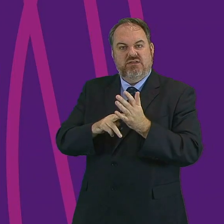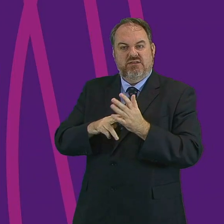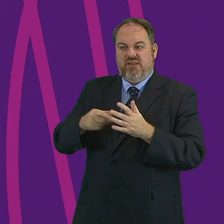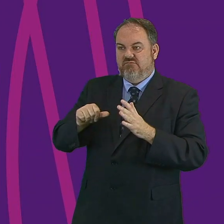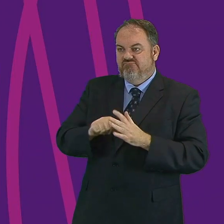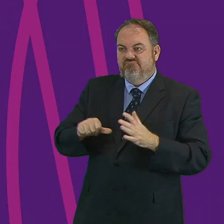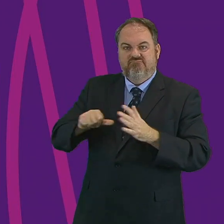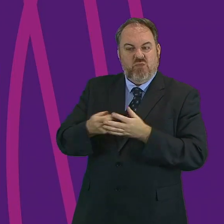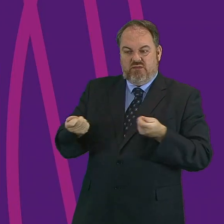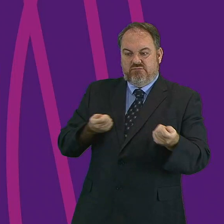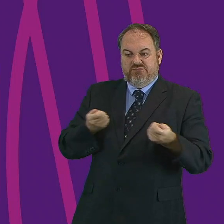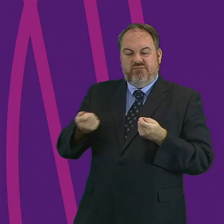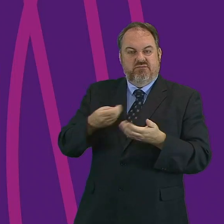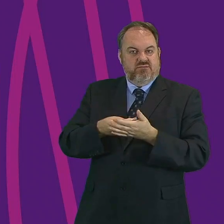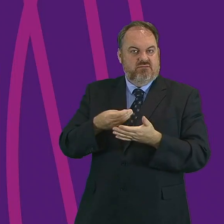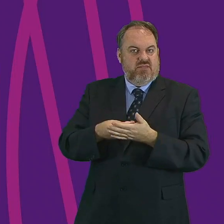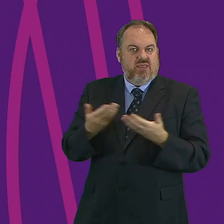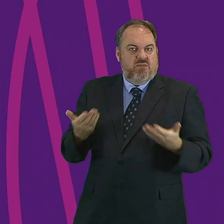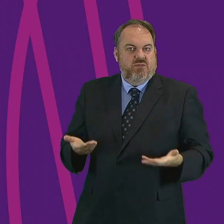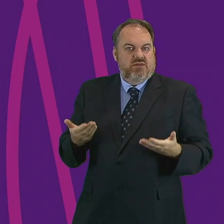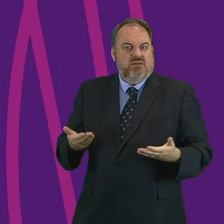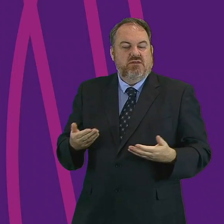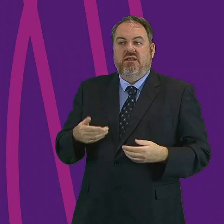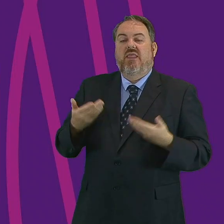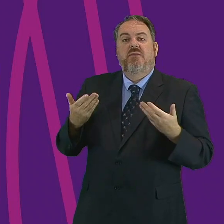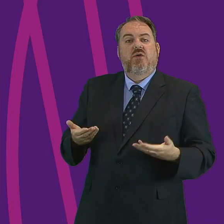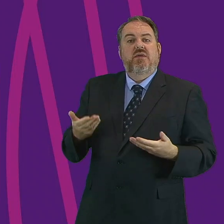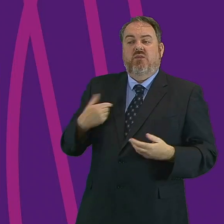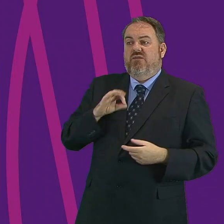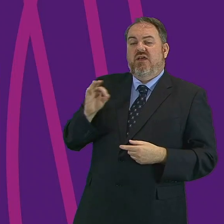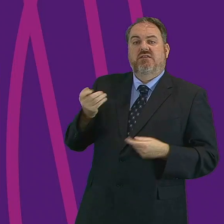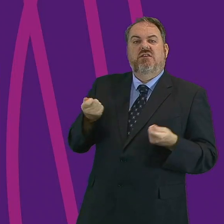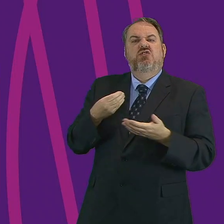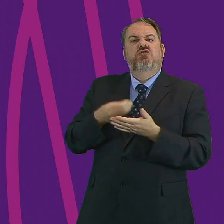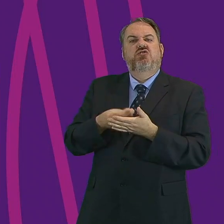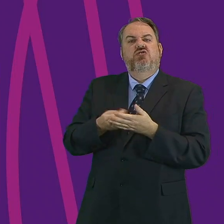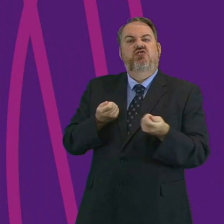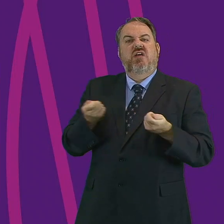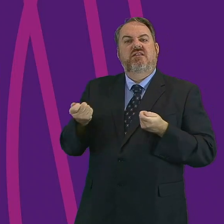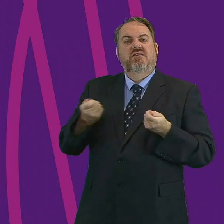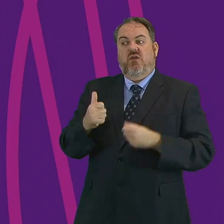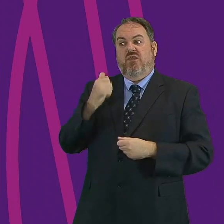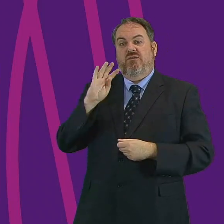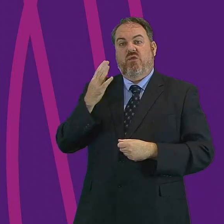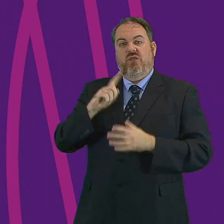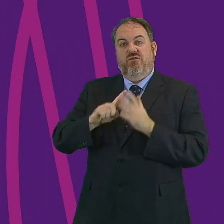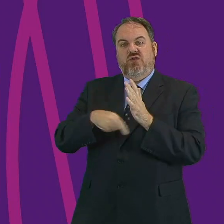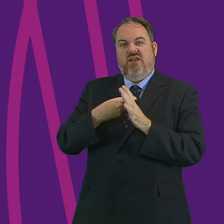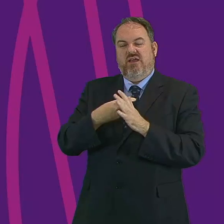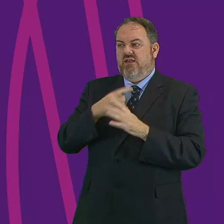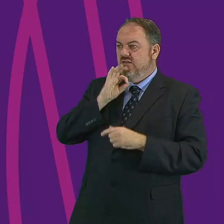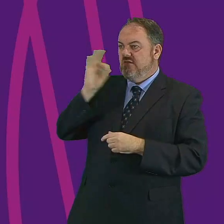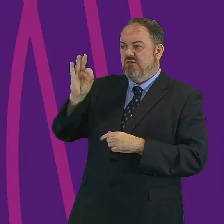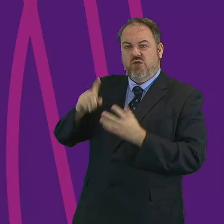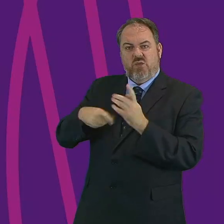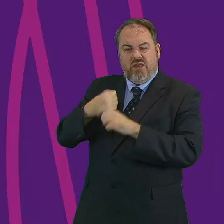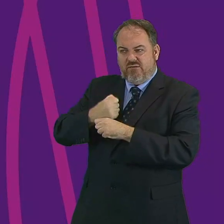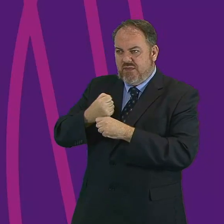leisure facilities, are close to financial collapse. First Minister. We're in regular dialogue with leisure trusts and